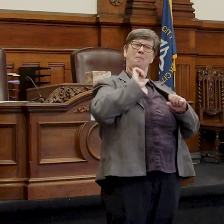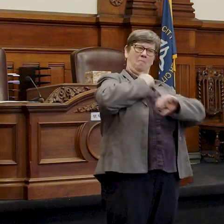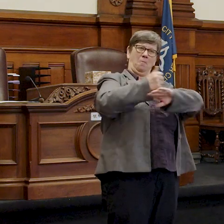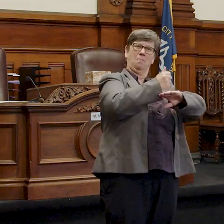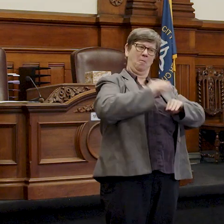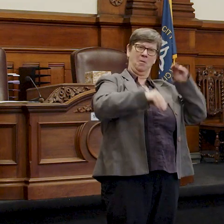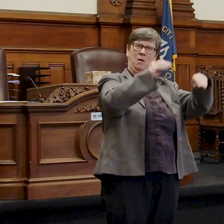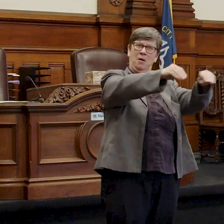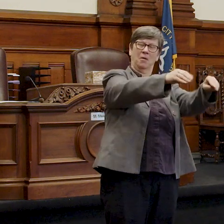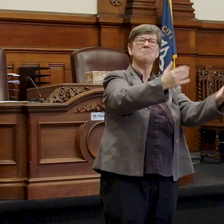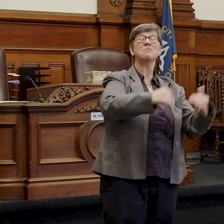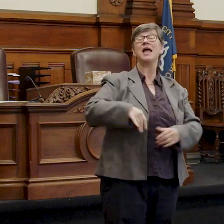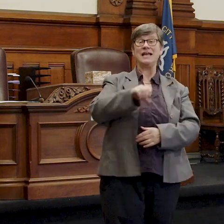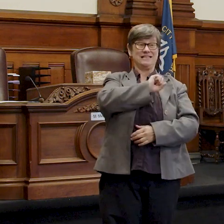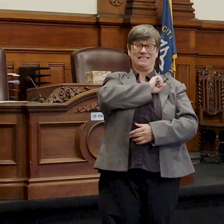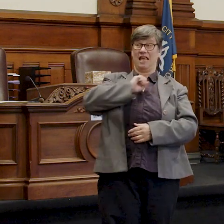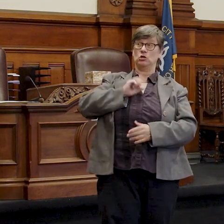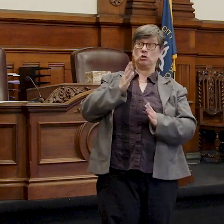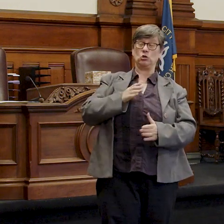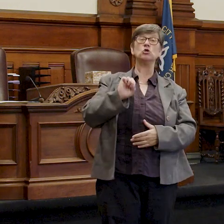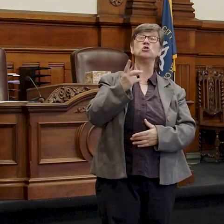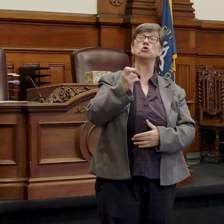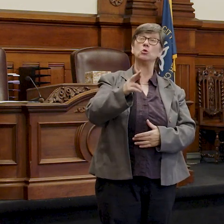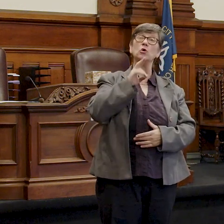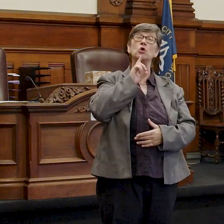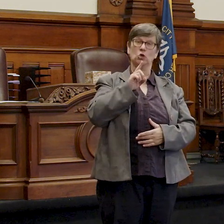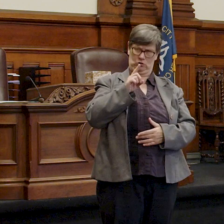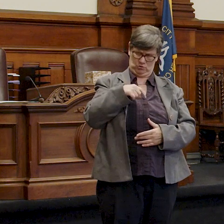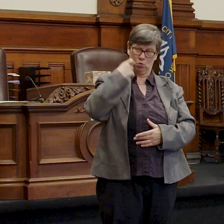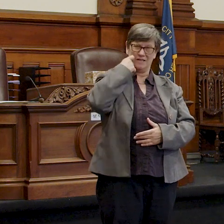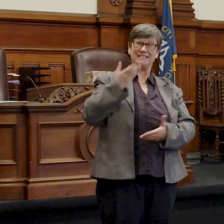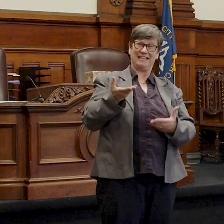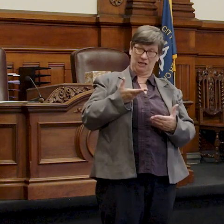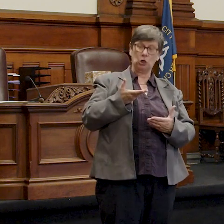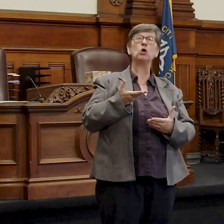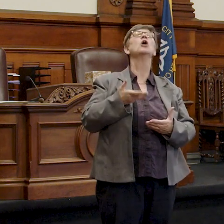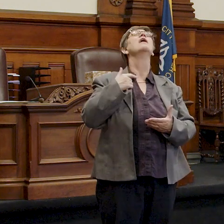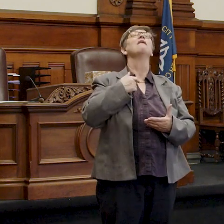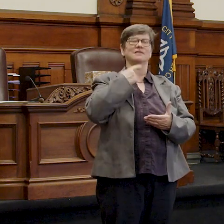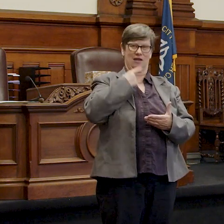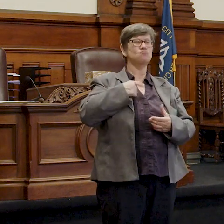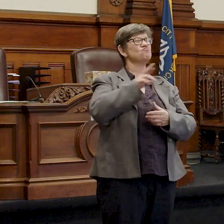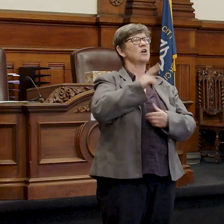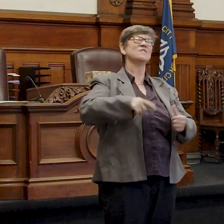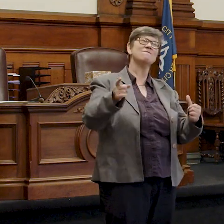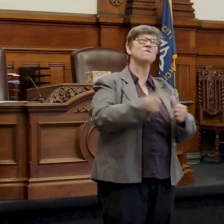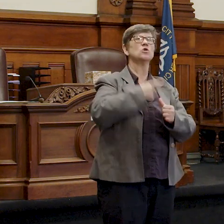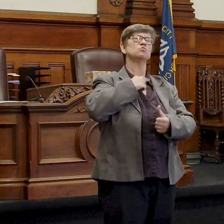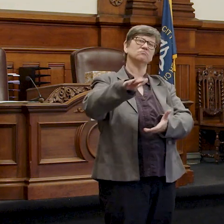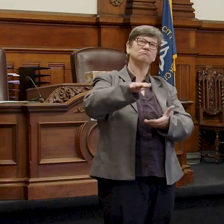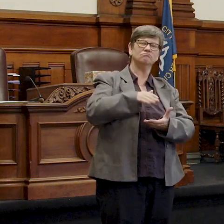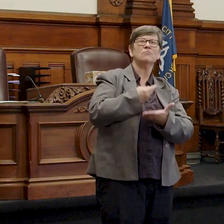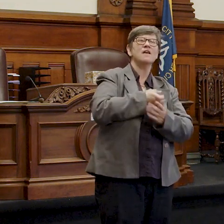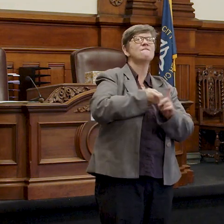for this program through the Inflation Reduction Act. He was just here on Monday saying that Rochester will be first in the line to get those dollars.